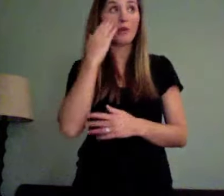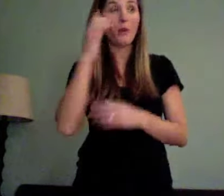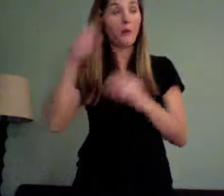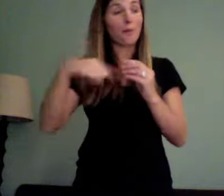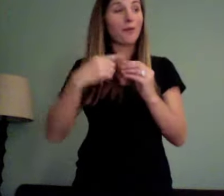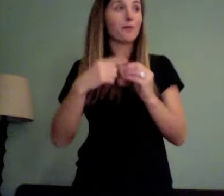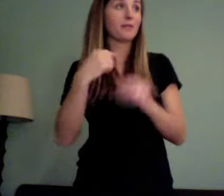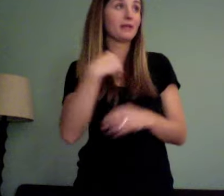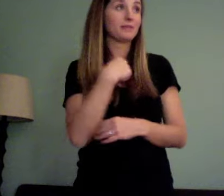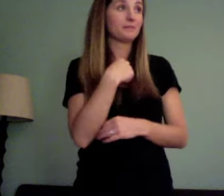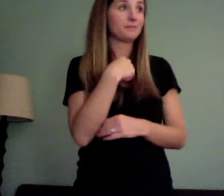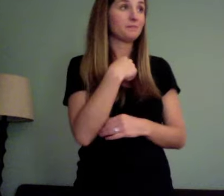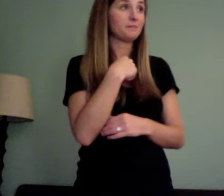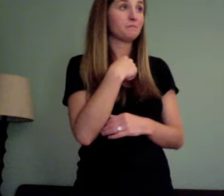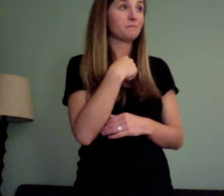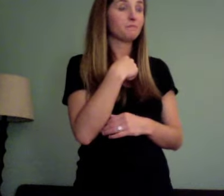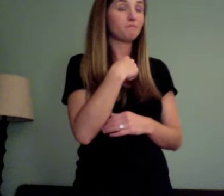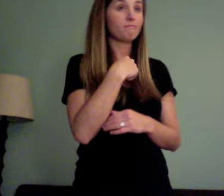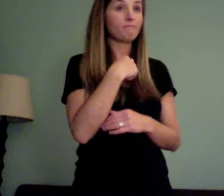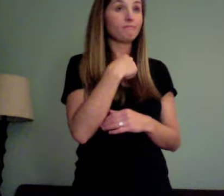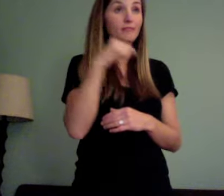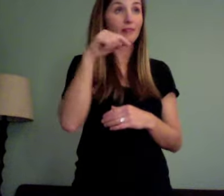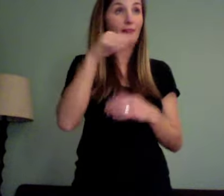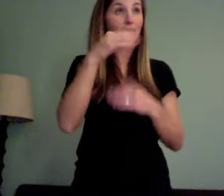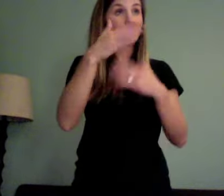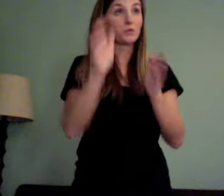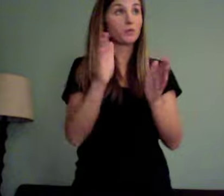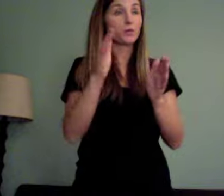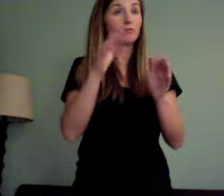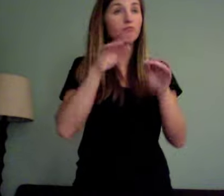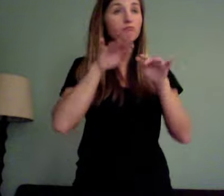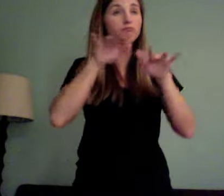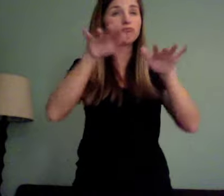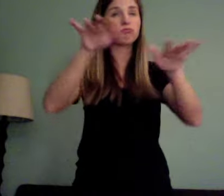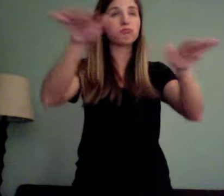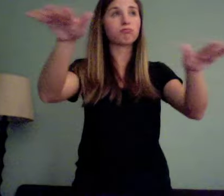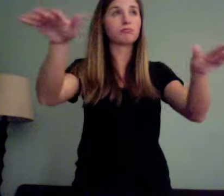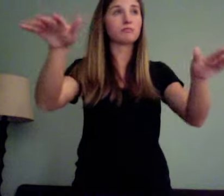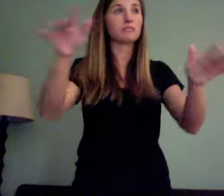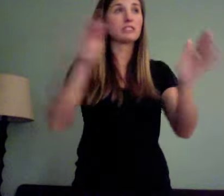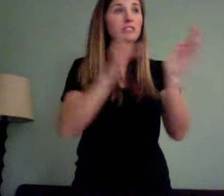All across this room, Jesus wants you to leave with one thing.